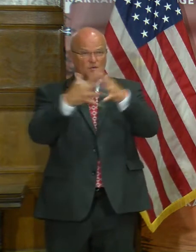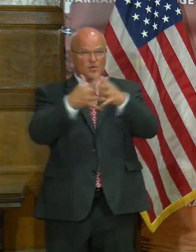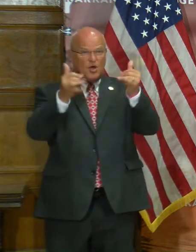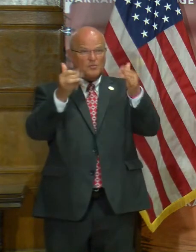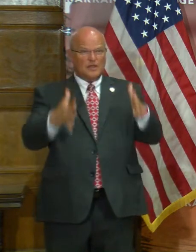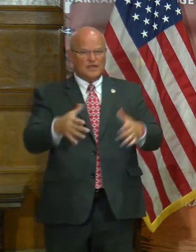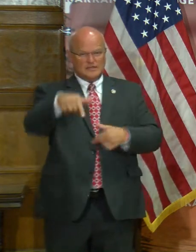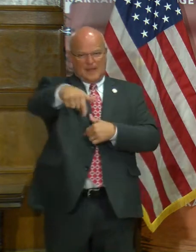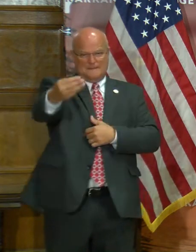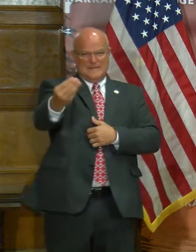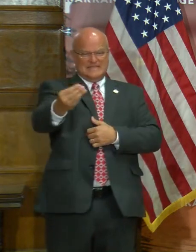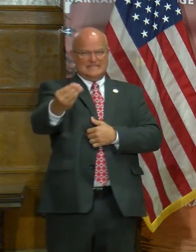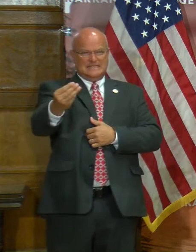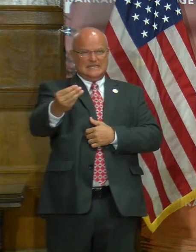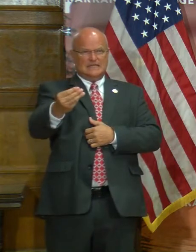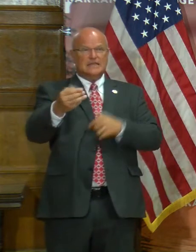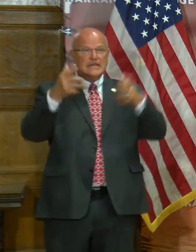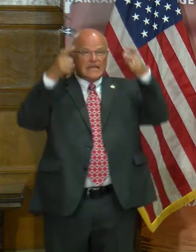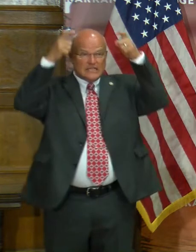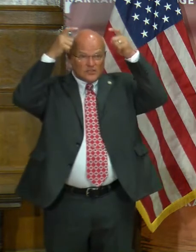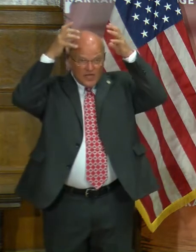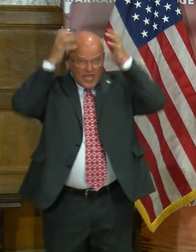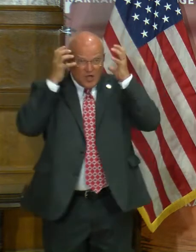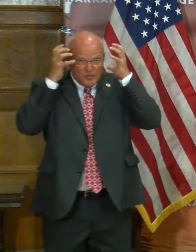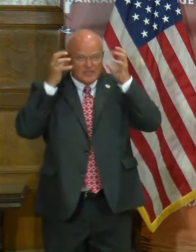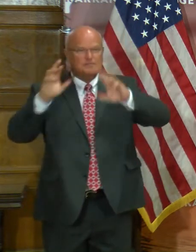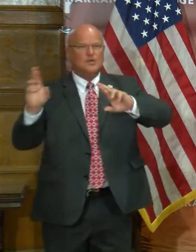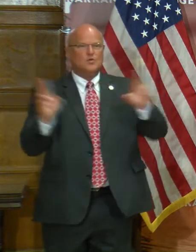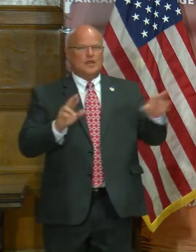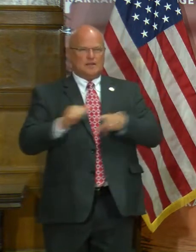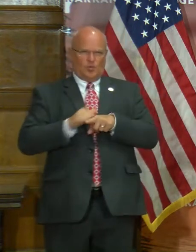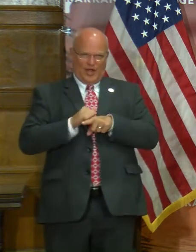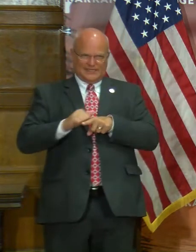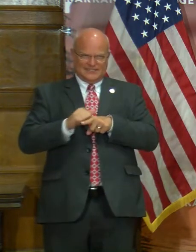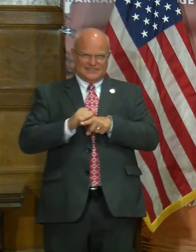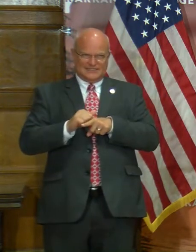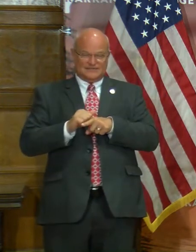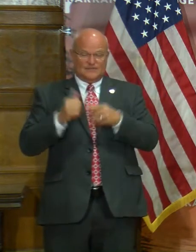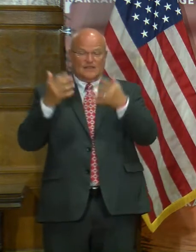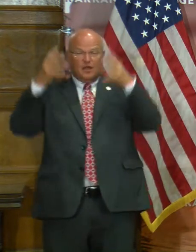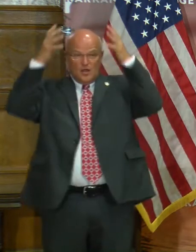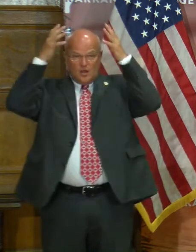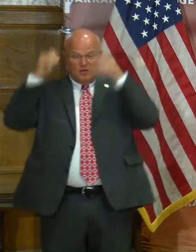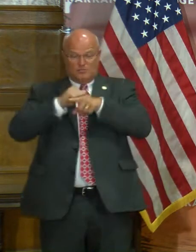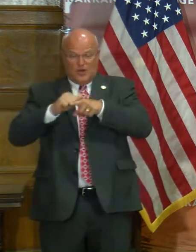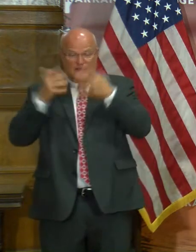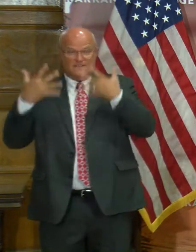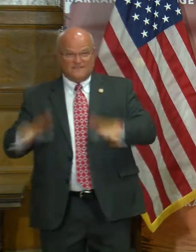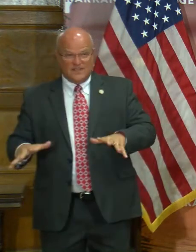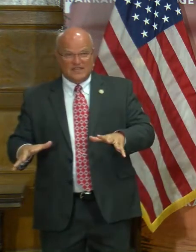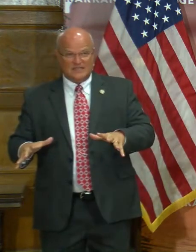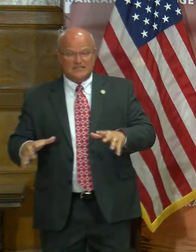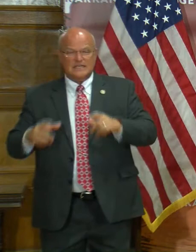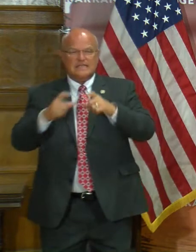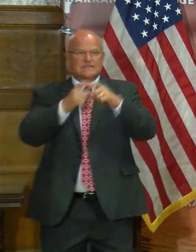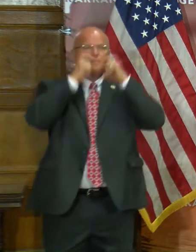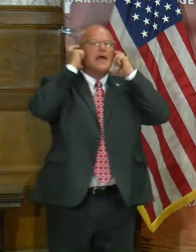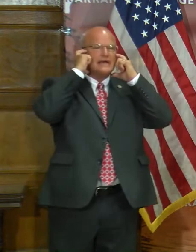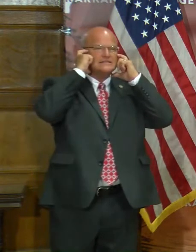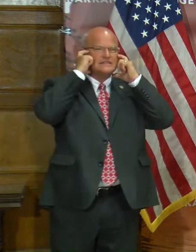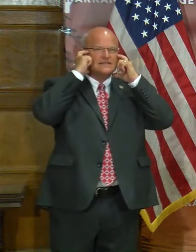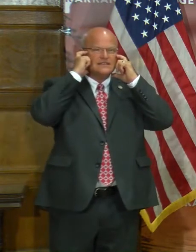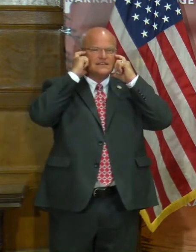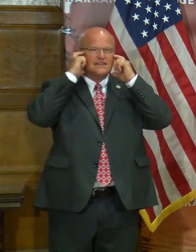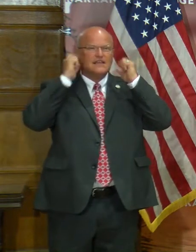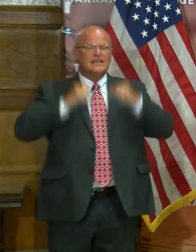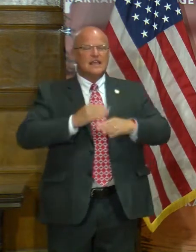for Monday is to grab your helmet and be ready for practice. Then after practice, I want you to grab your mask so